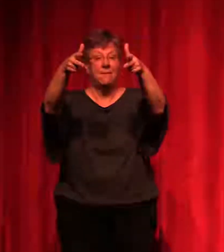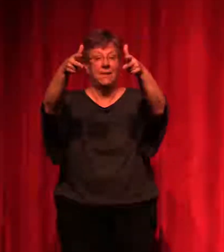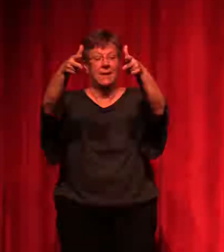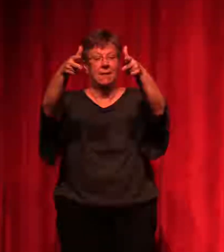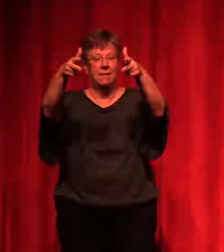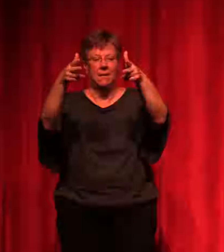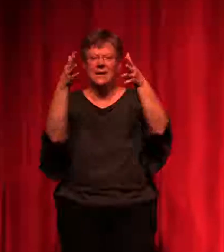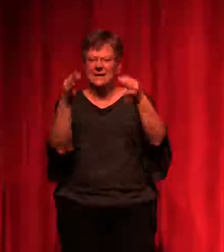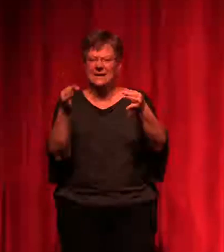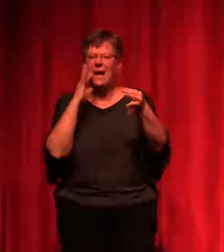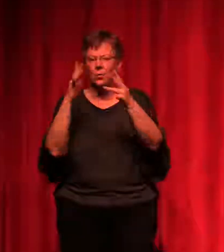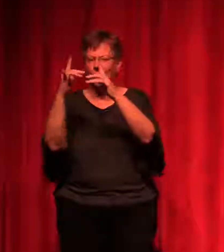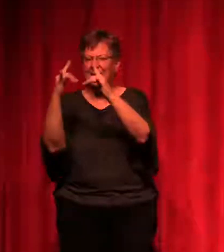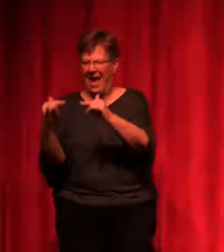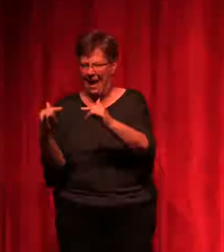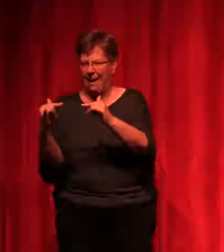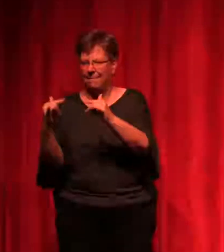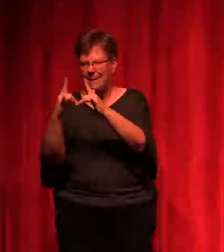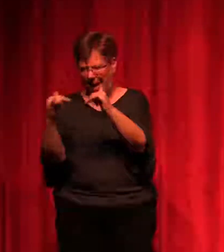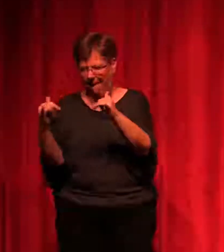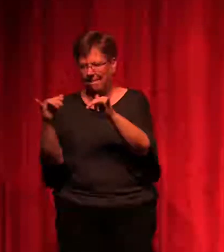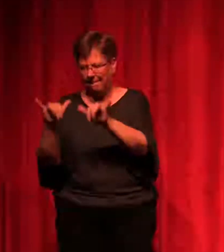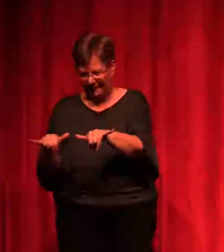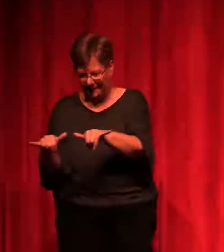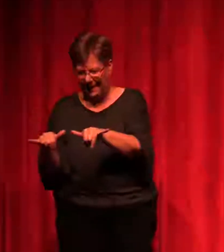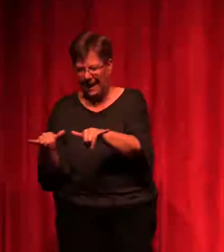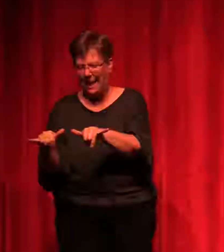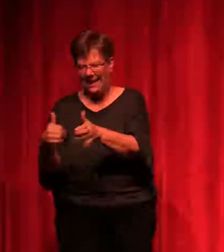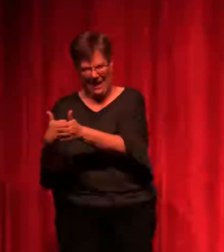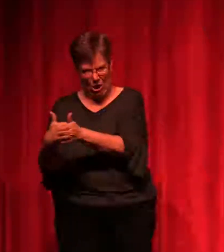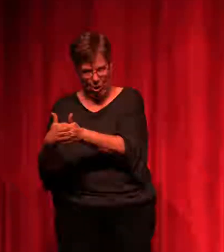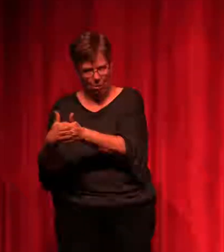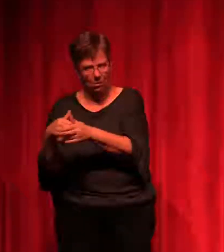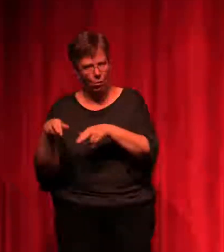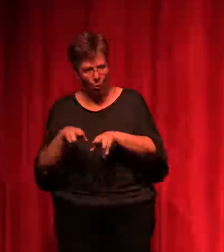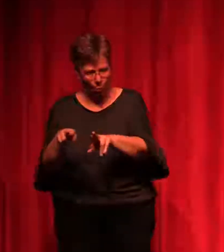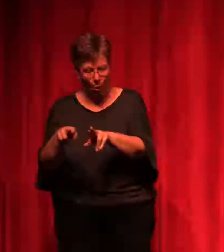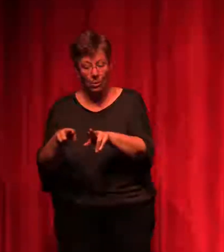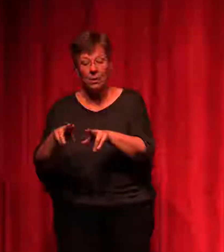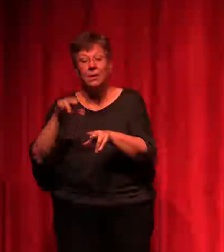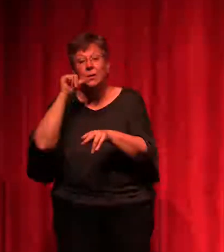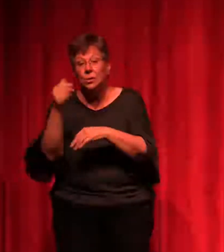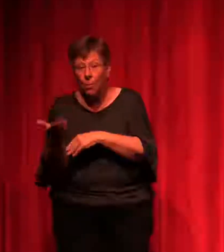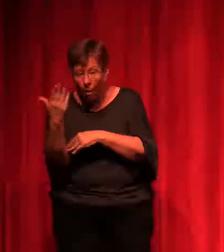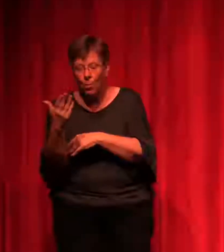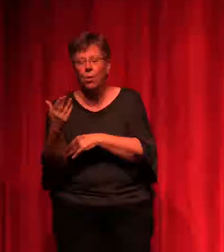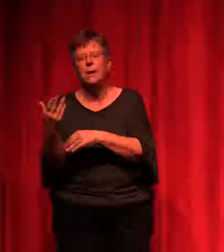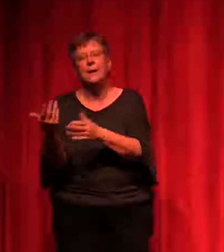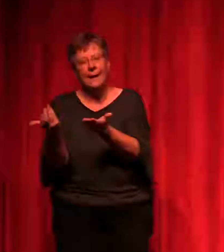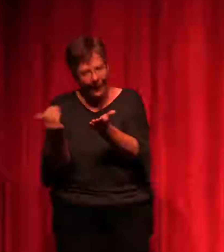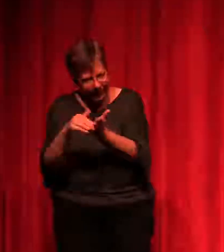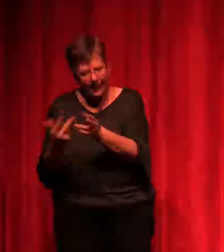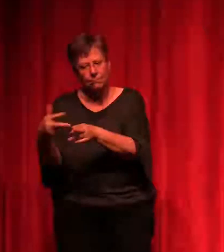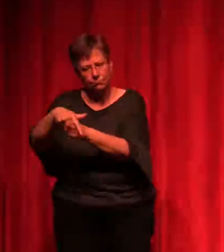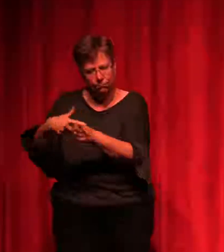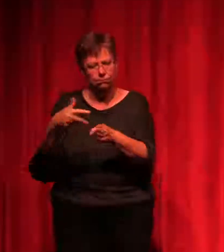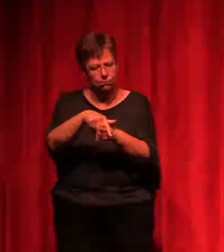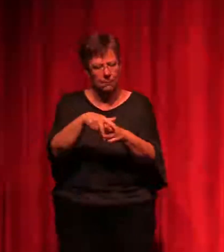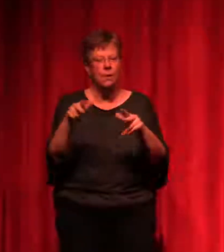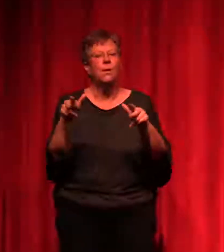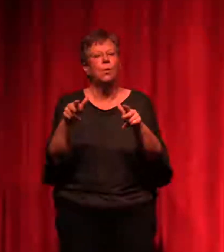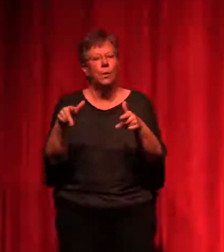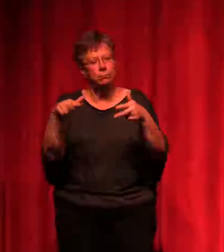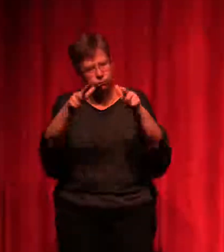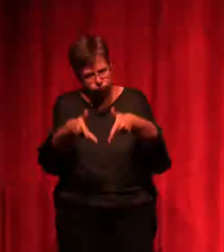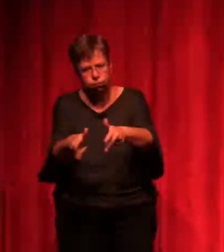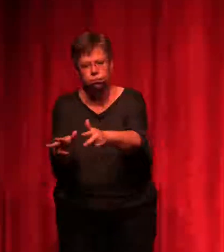going to camp out. We camp out alongside the road. And the next morning, we get on the bikes. We ride all the way back into